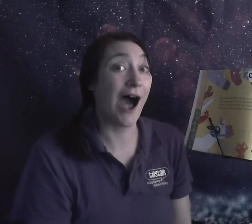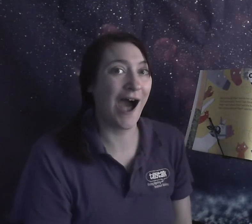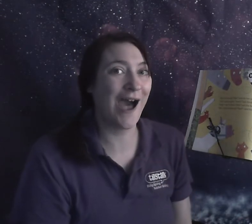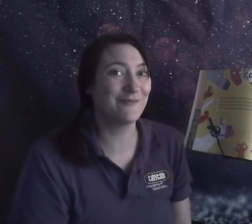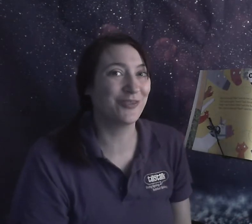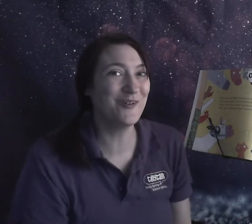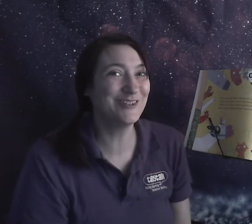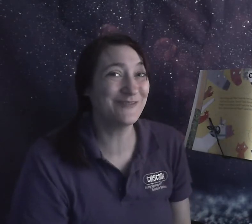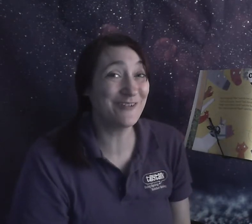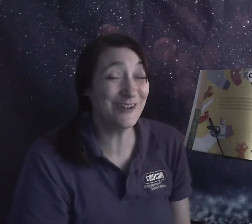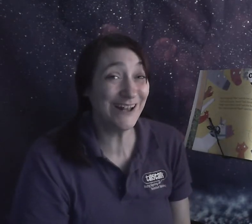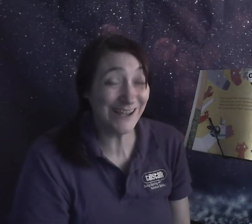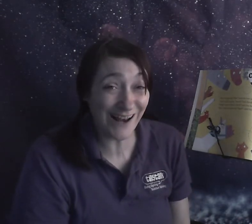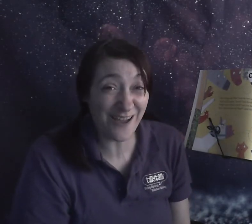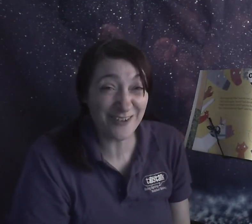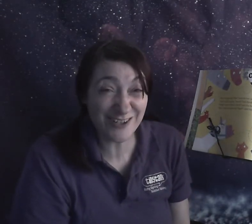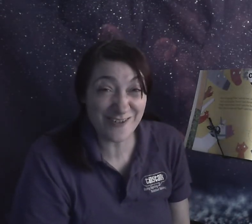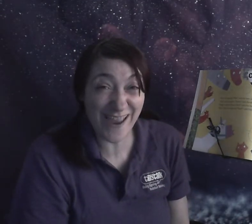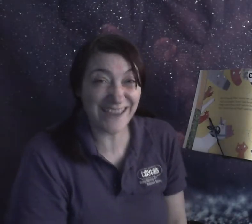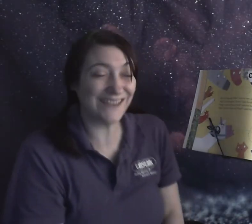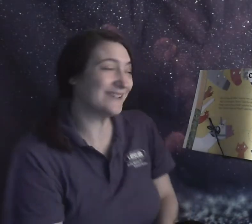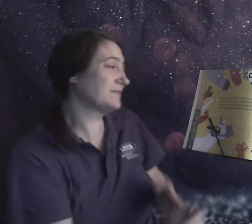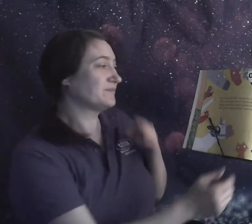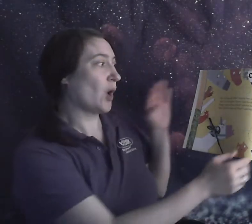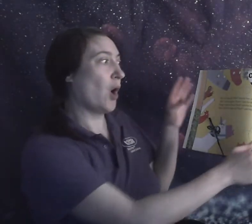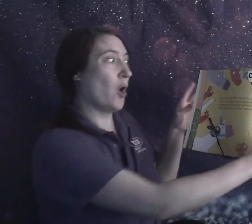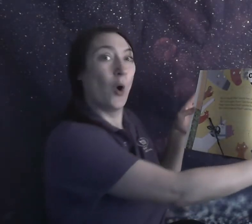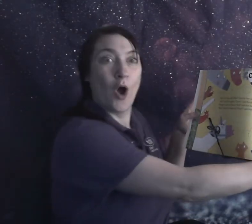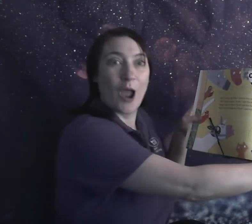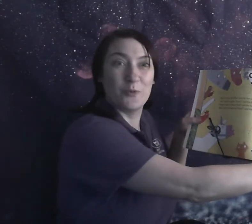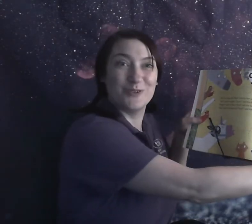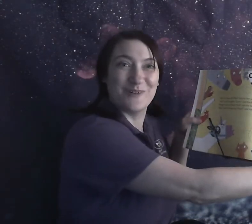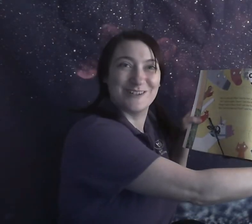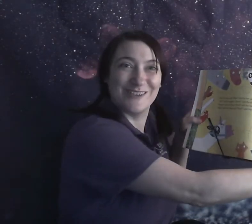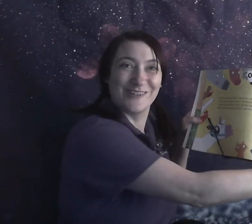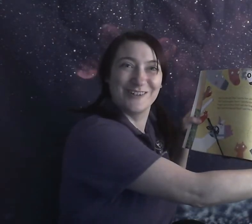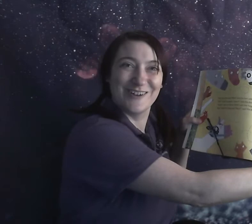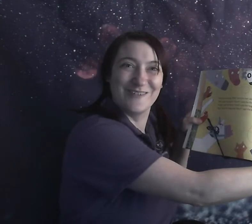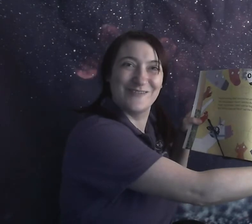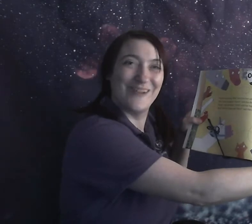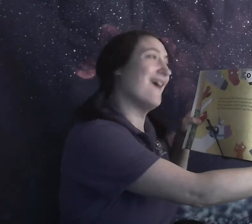I've thought of a really clever trick. I wonder what she's thought of.